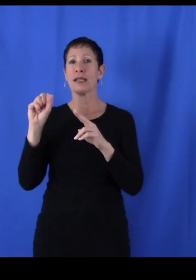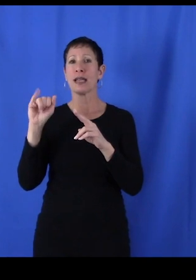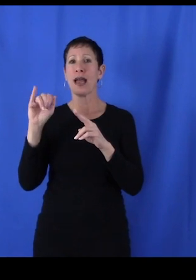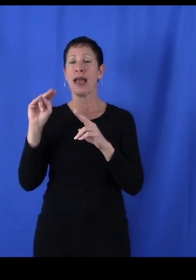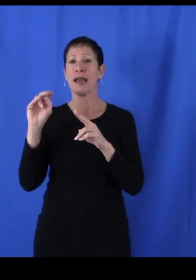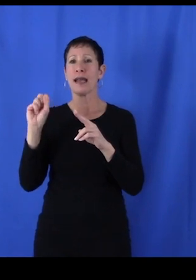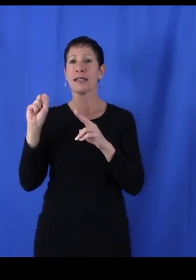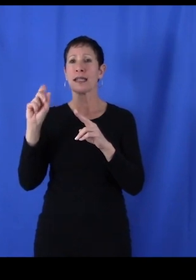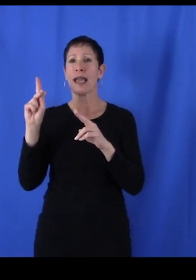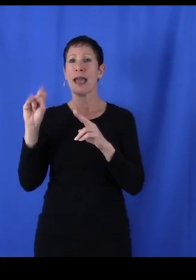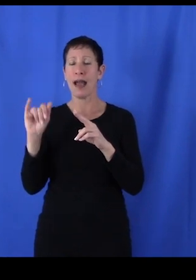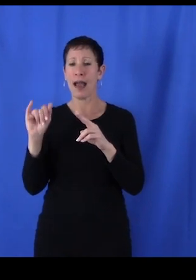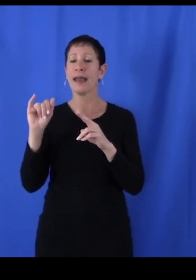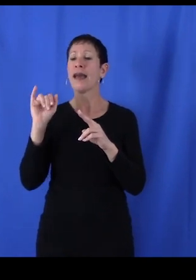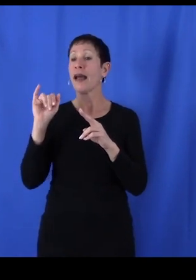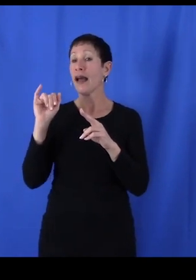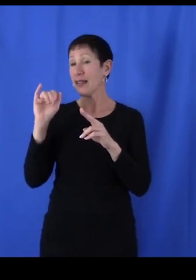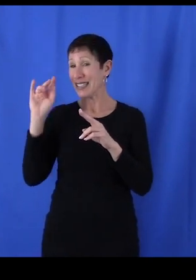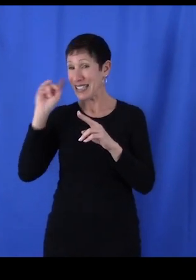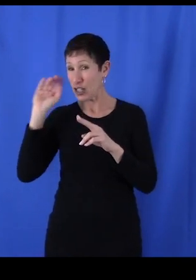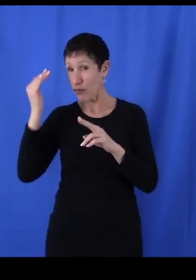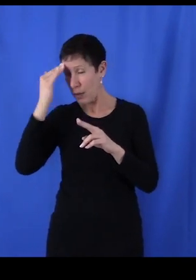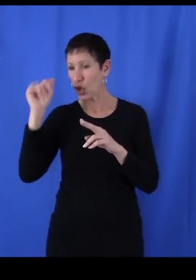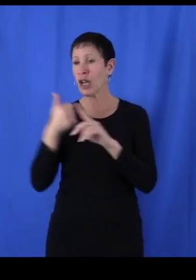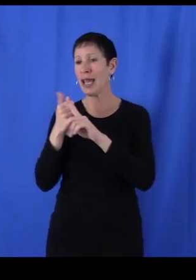linked to Cambridge Analytica.